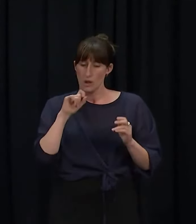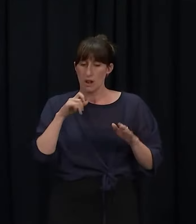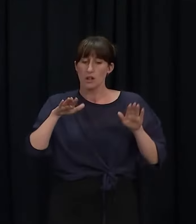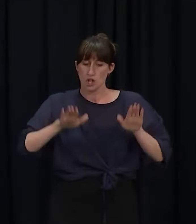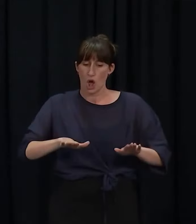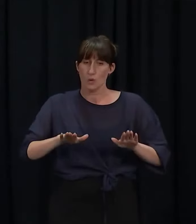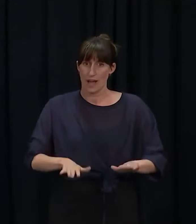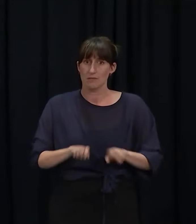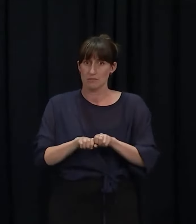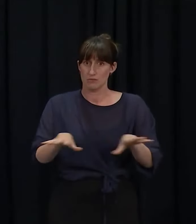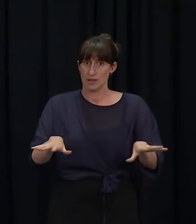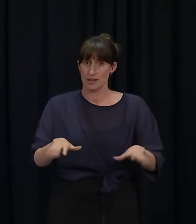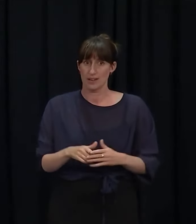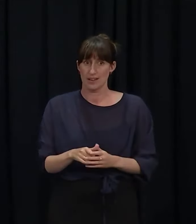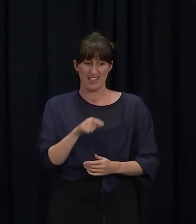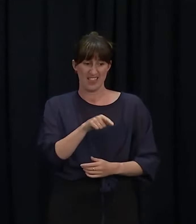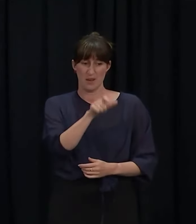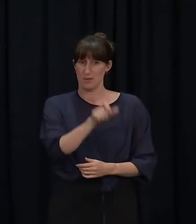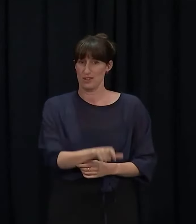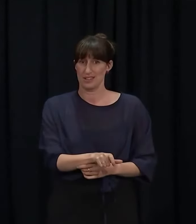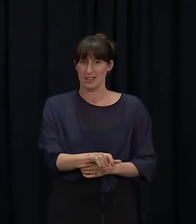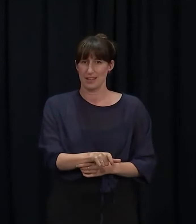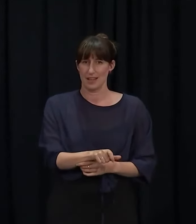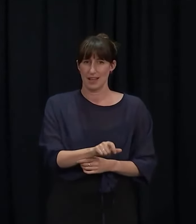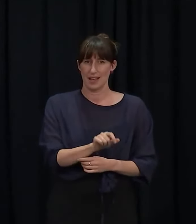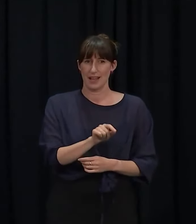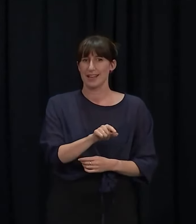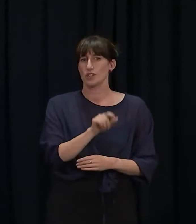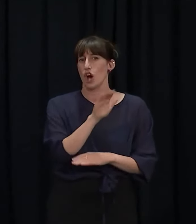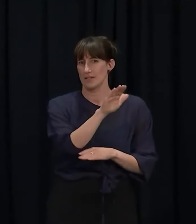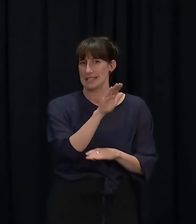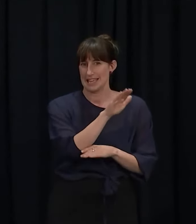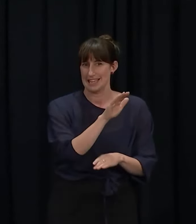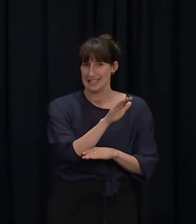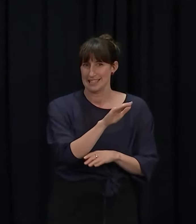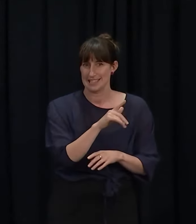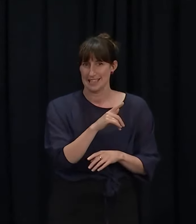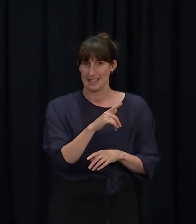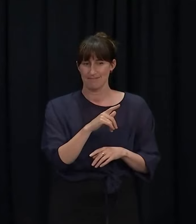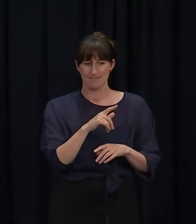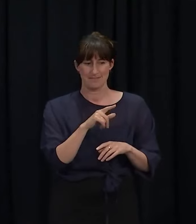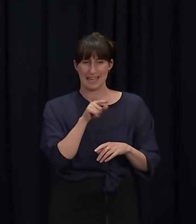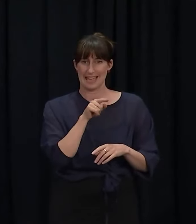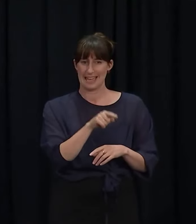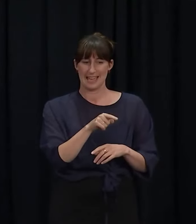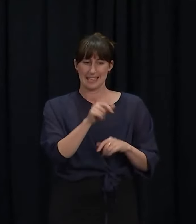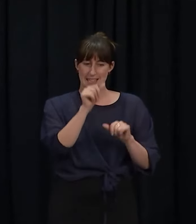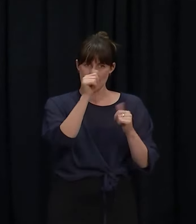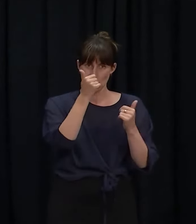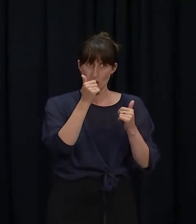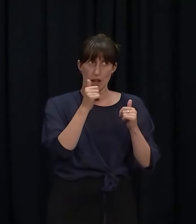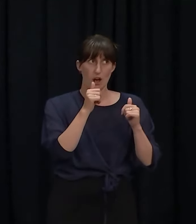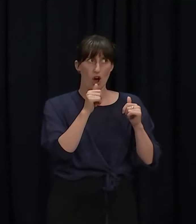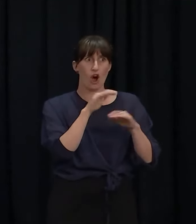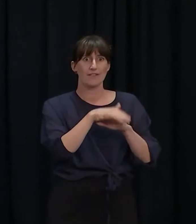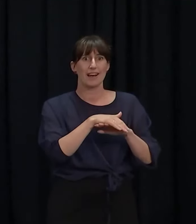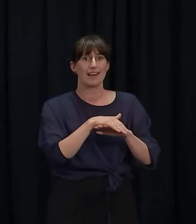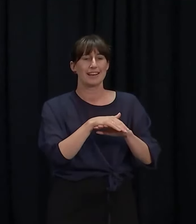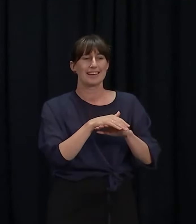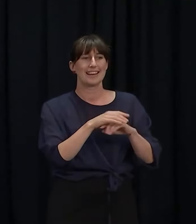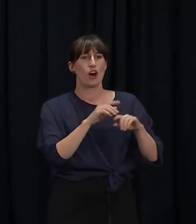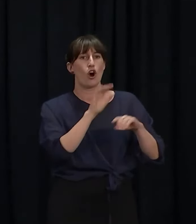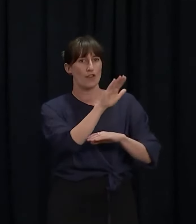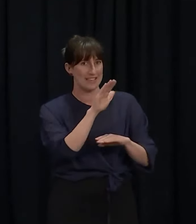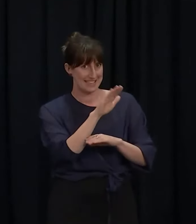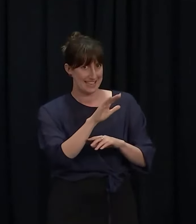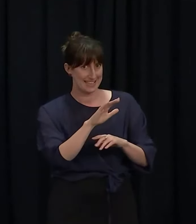down. And of course, he comes from the experience of observing in another country different measures, and that is our intent, is to provide